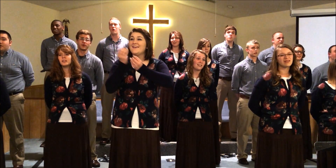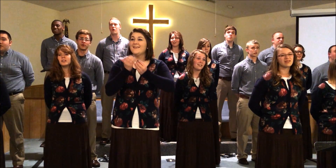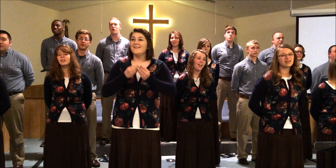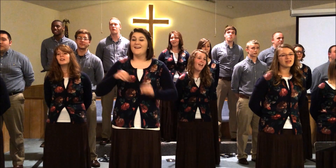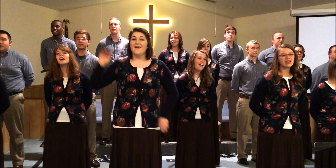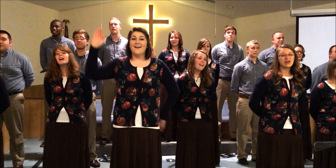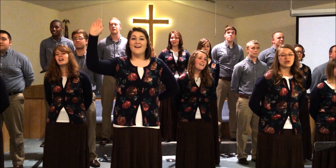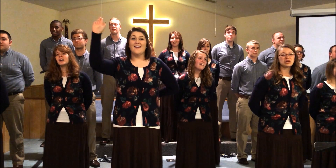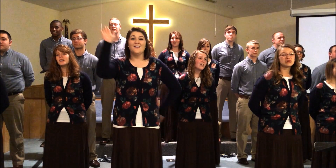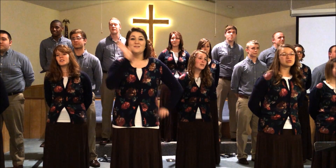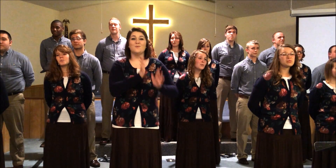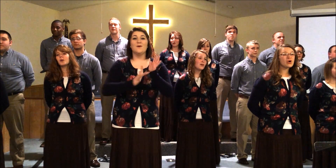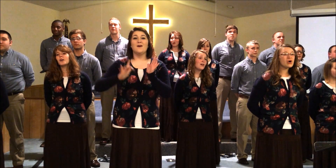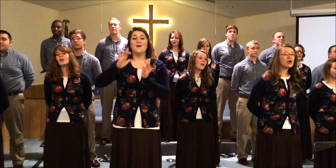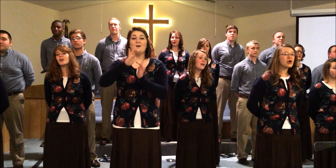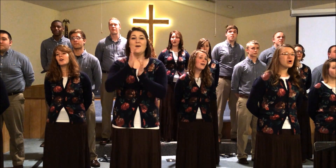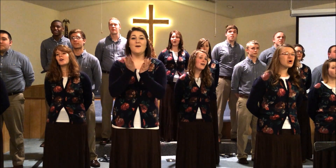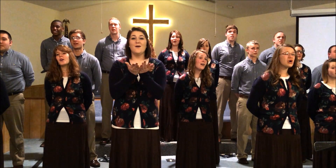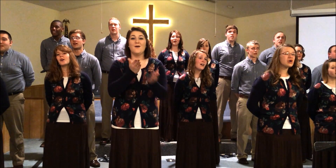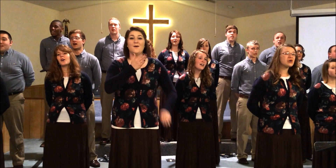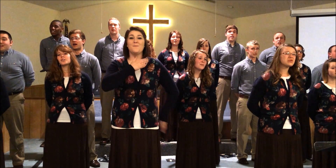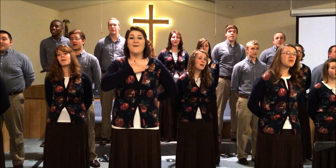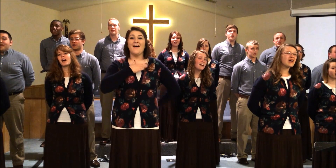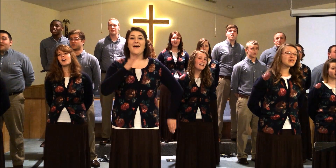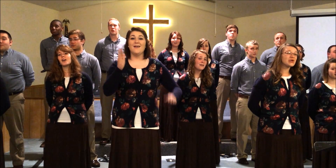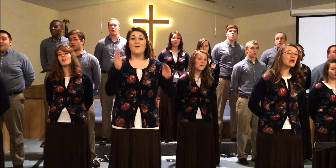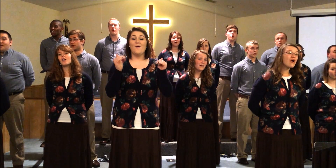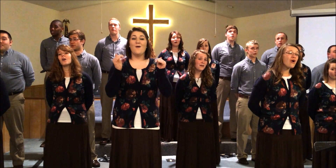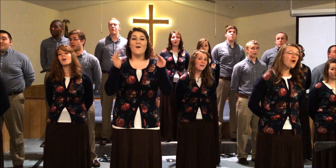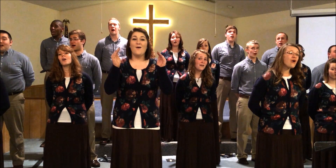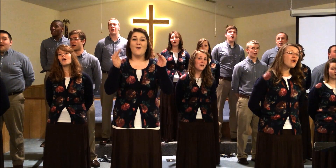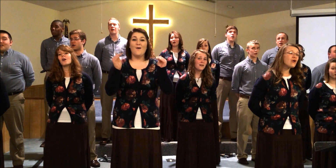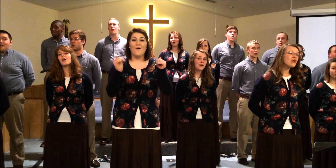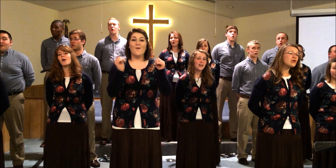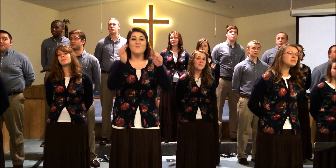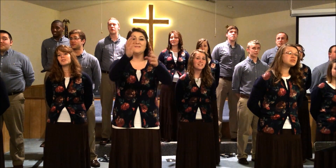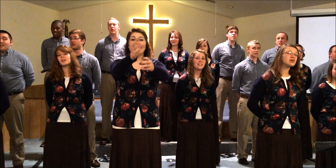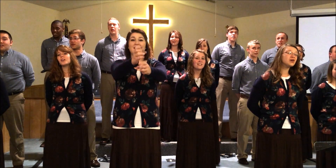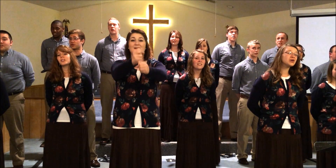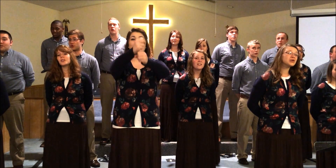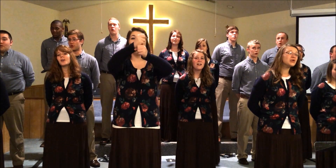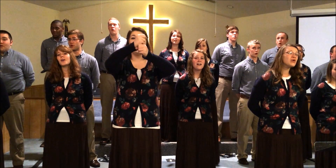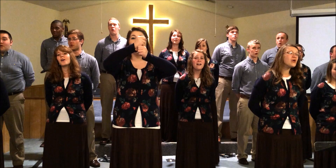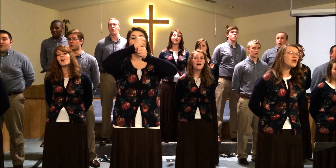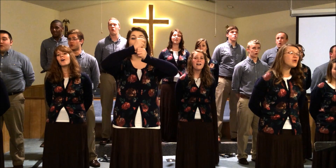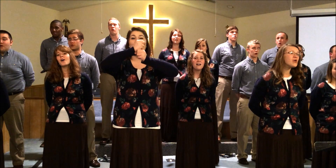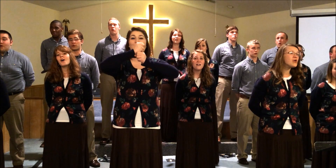His word my hope secures